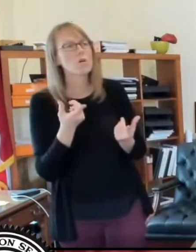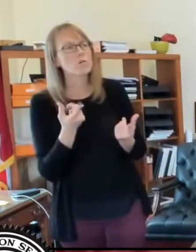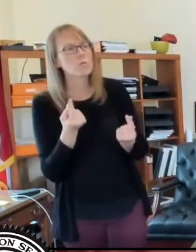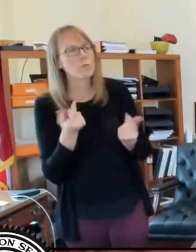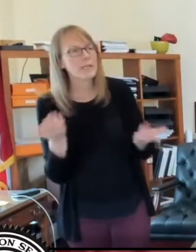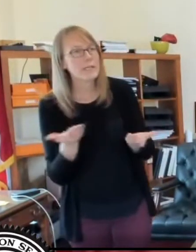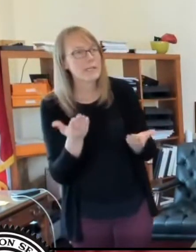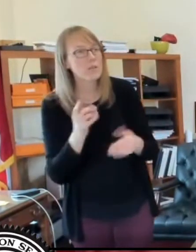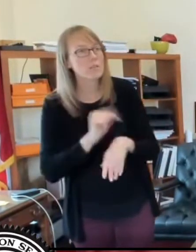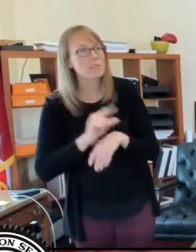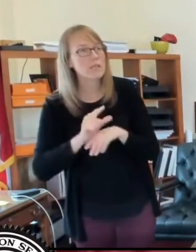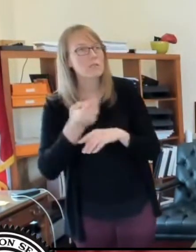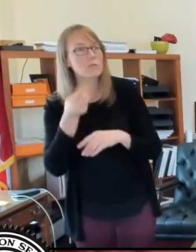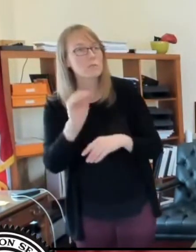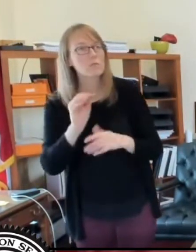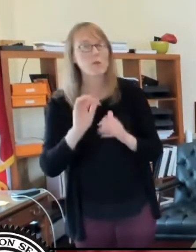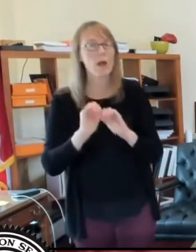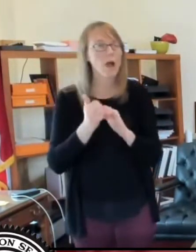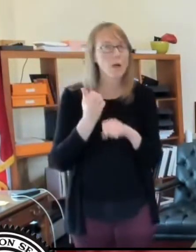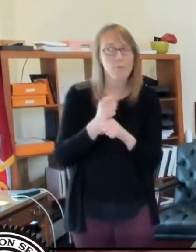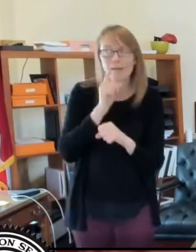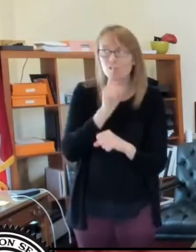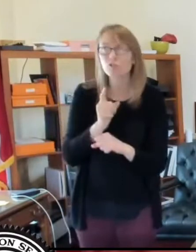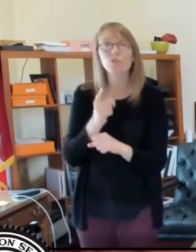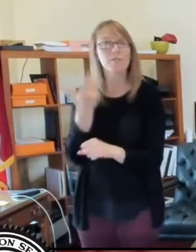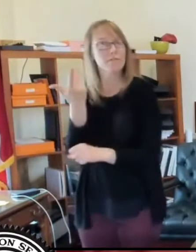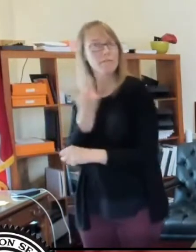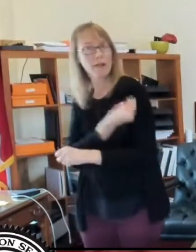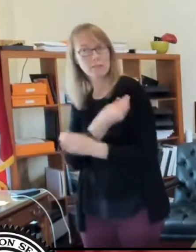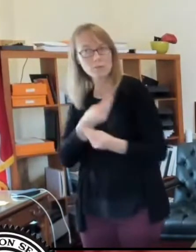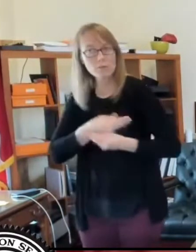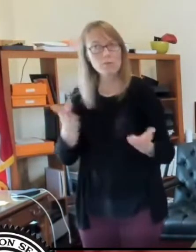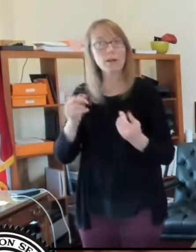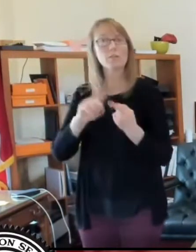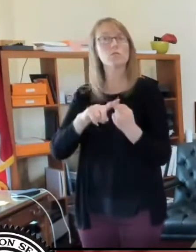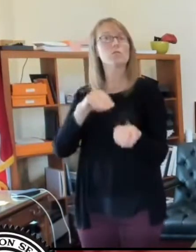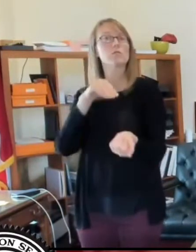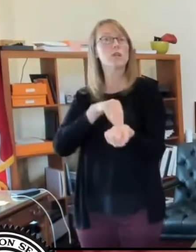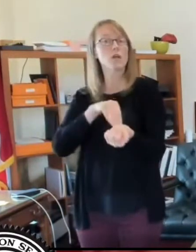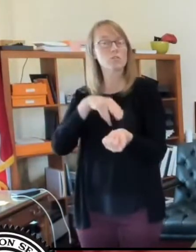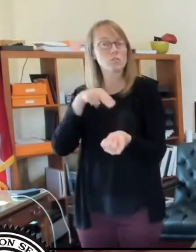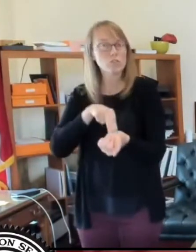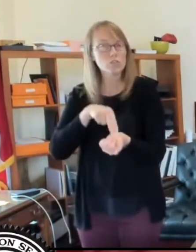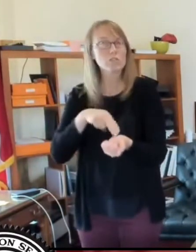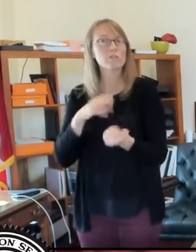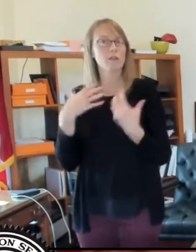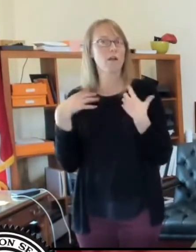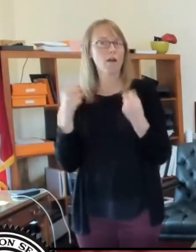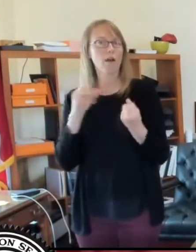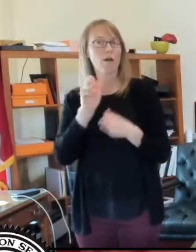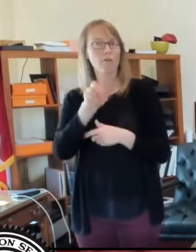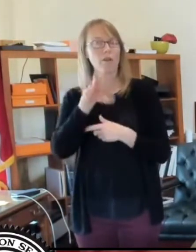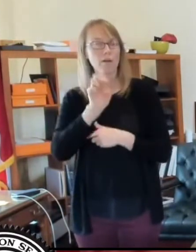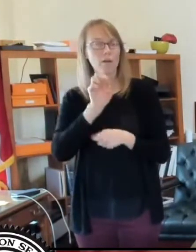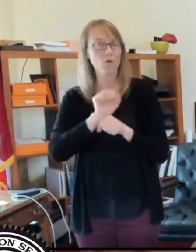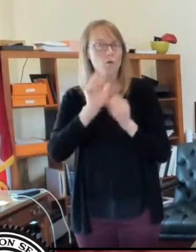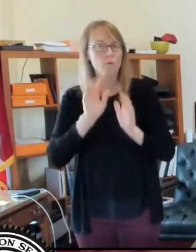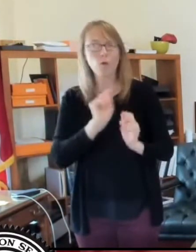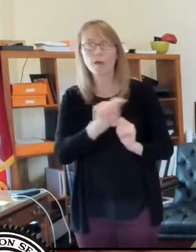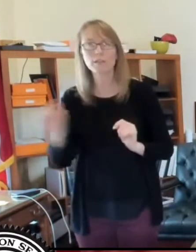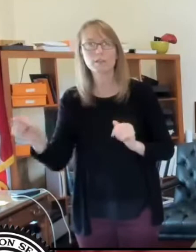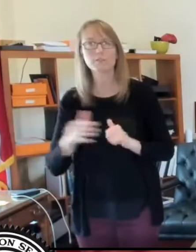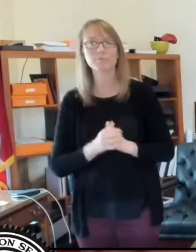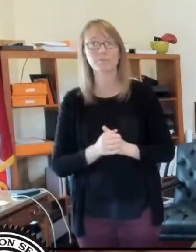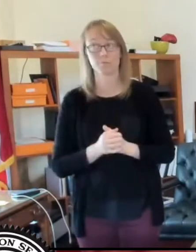first. Absolutely. We've been speaking with the state of Missouri for, virtually weekly for,